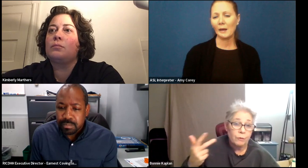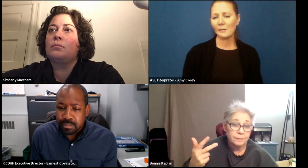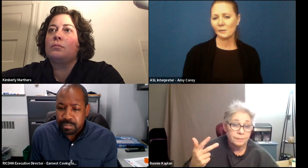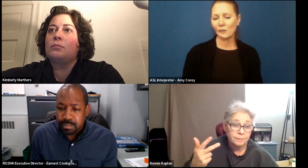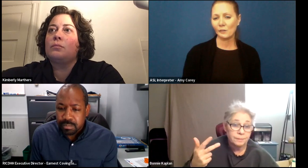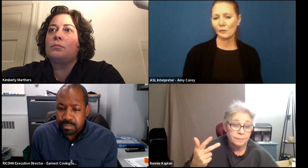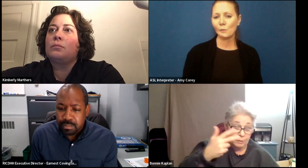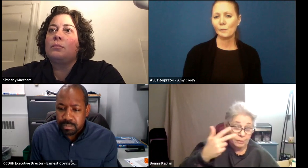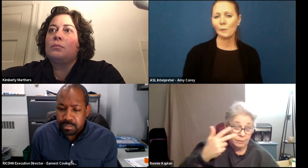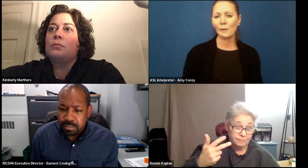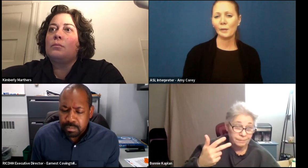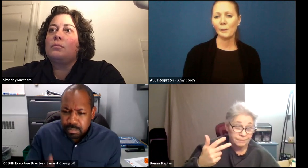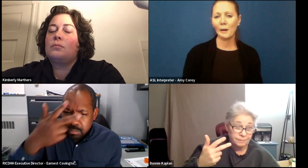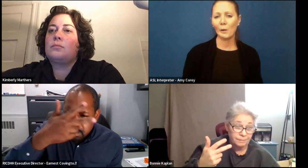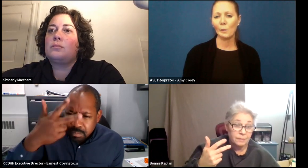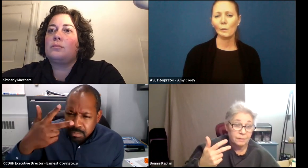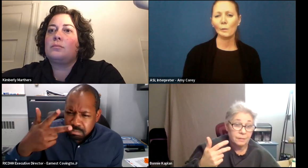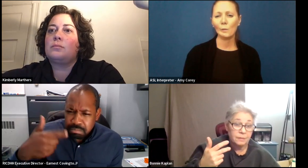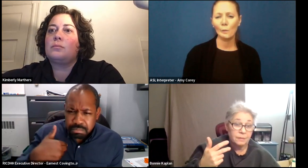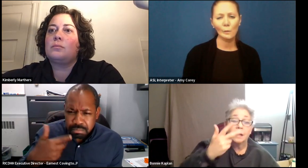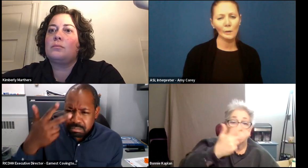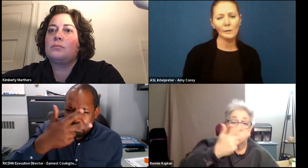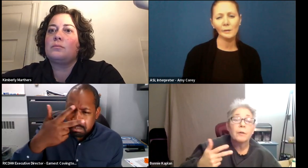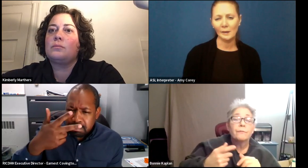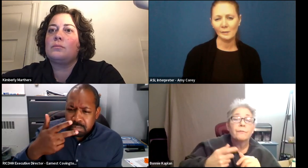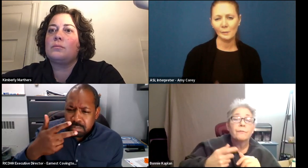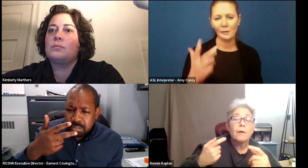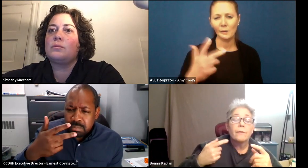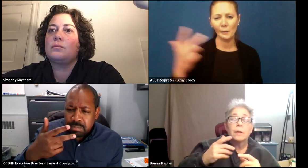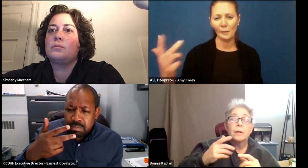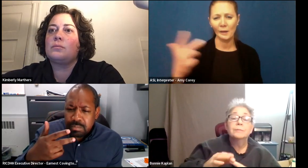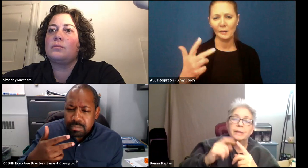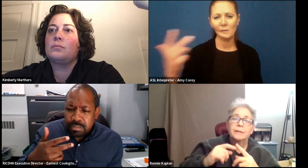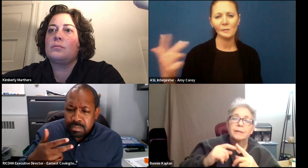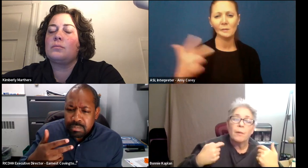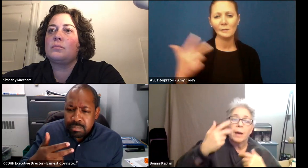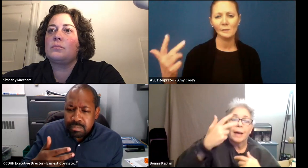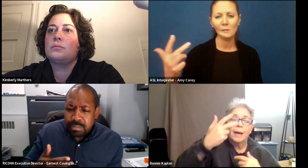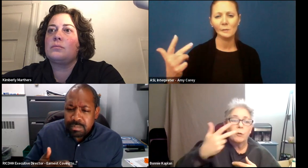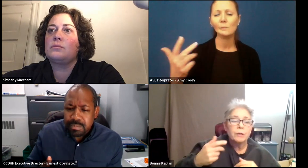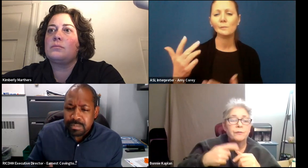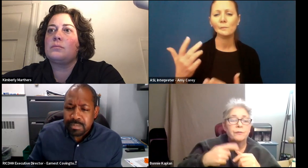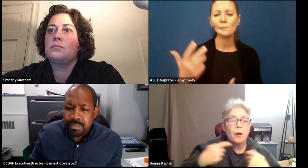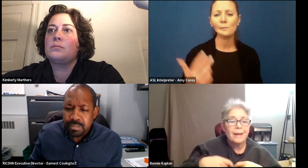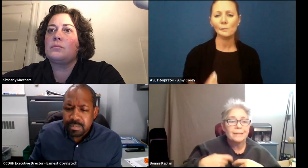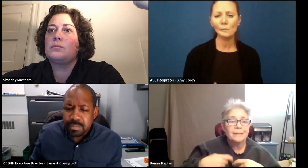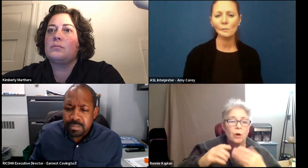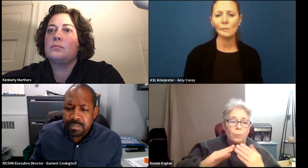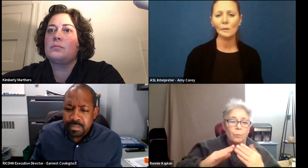Maybe as a suggestion, you may want to think about, yes, I'm unclear what that is.